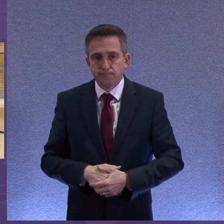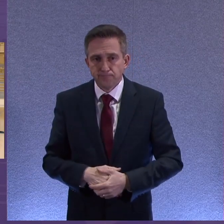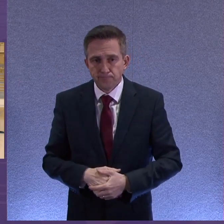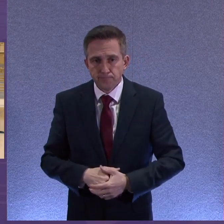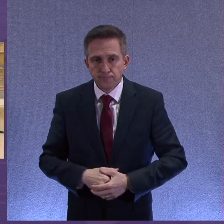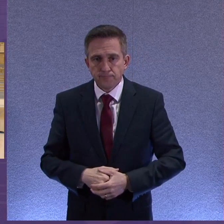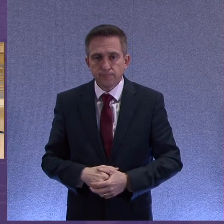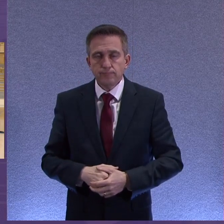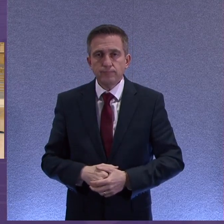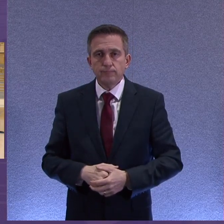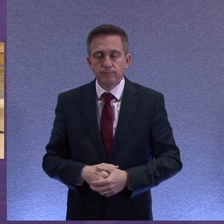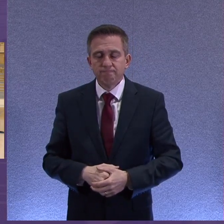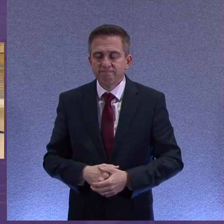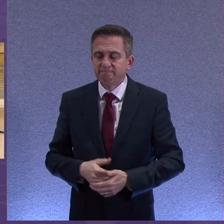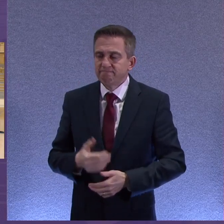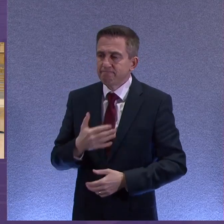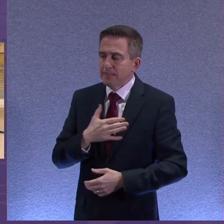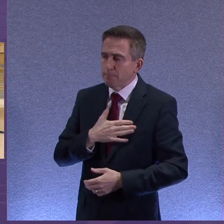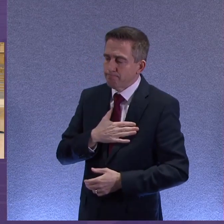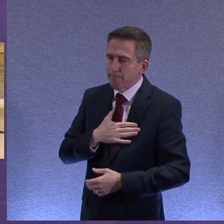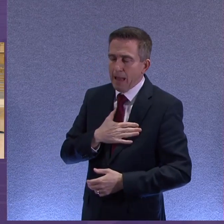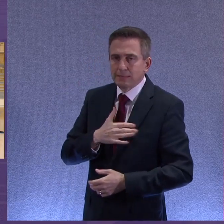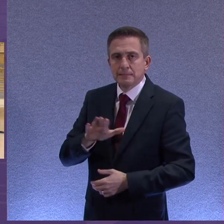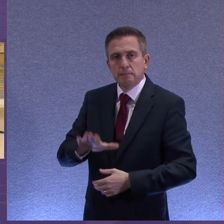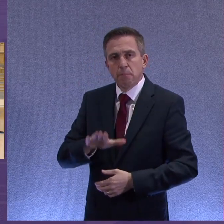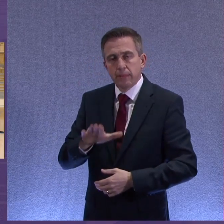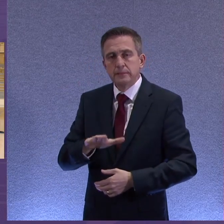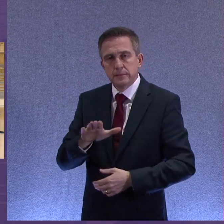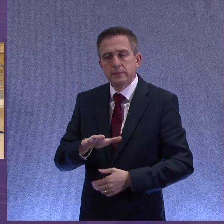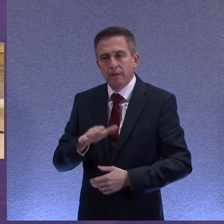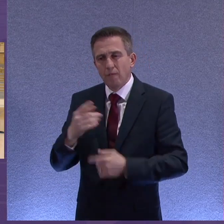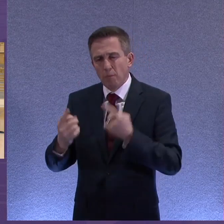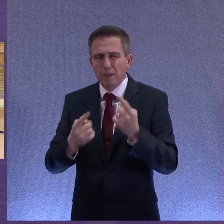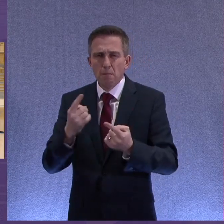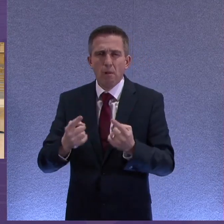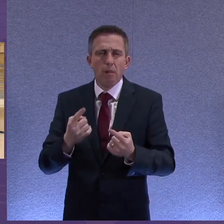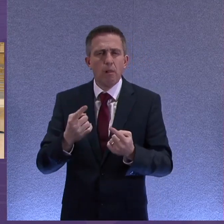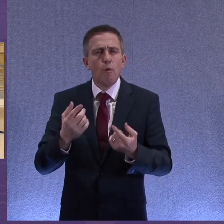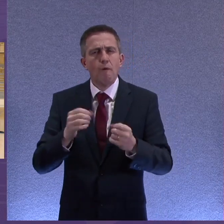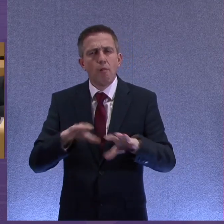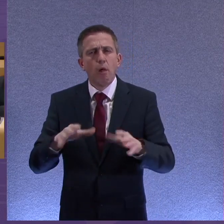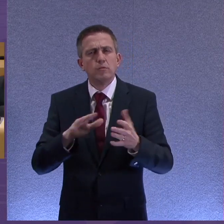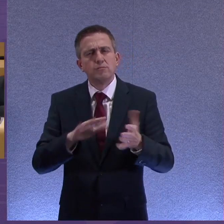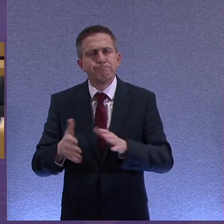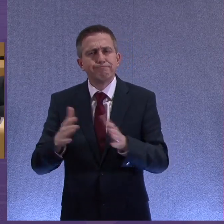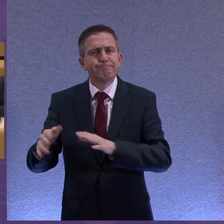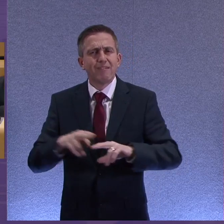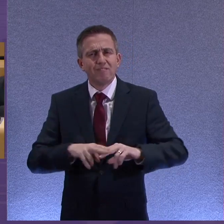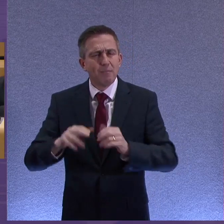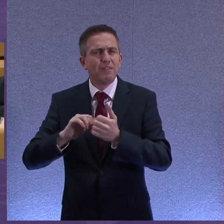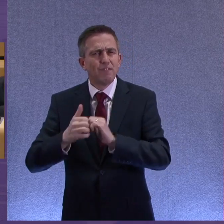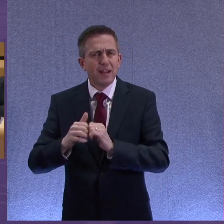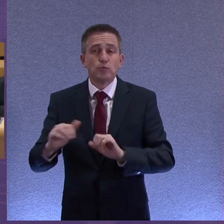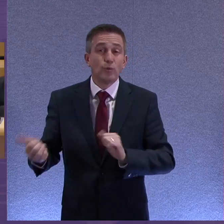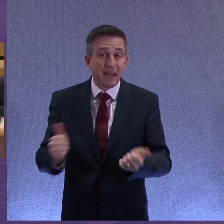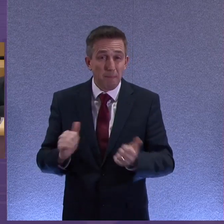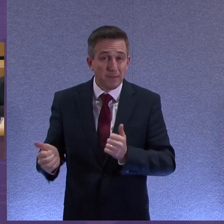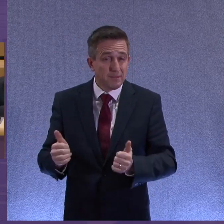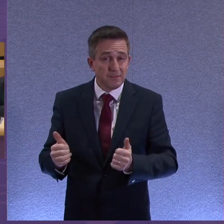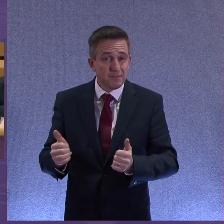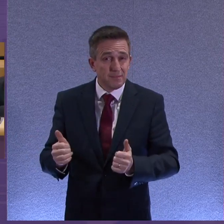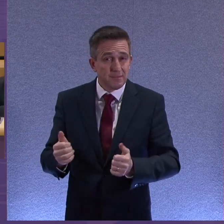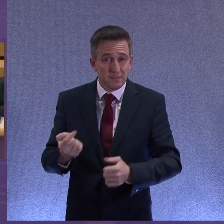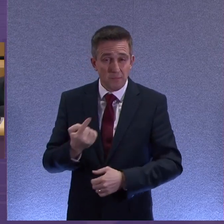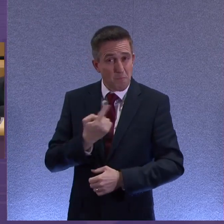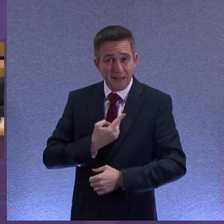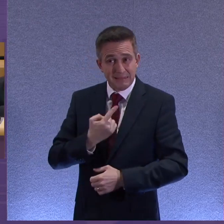Presiding Officer, my sympathies too are with those who have lost families, friends and neighbours. I don't know anybody who's been afflicted